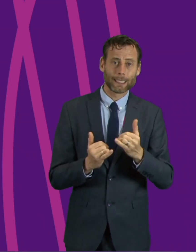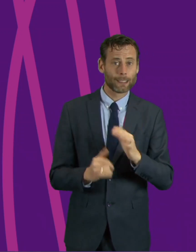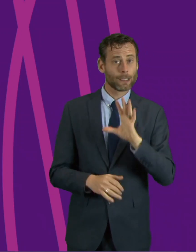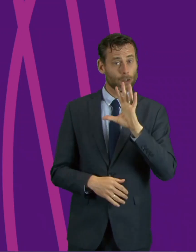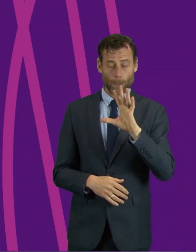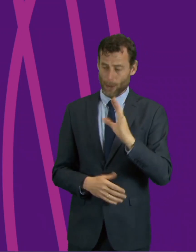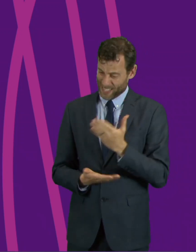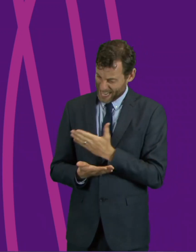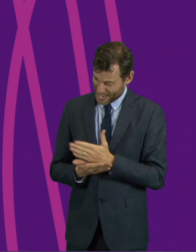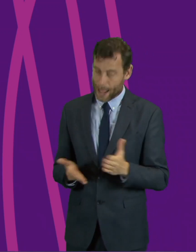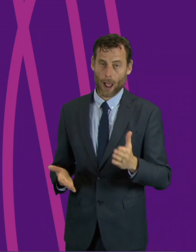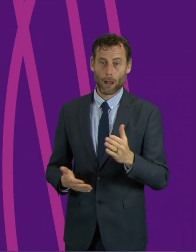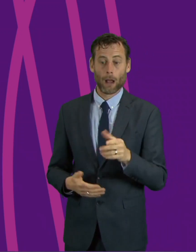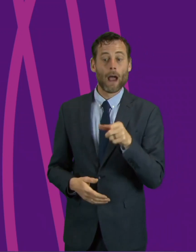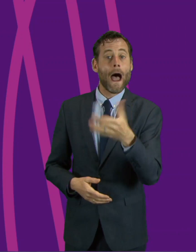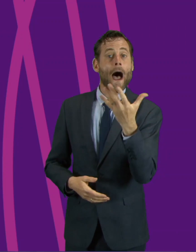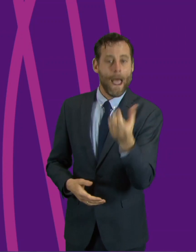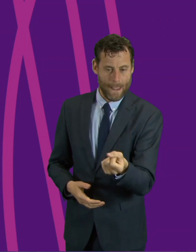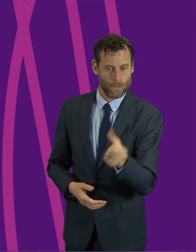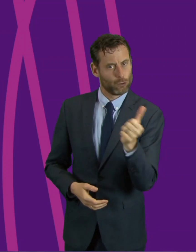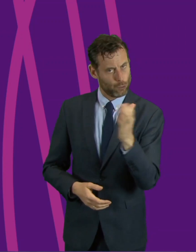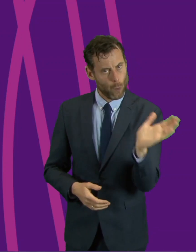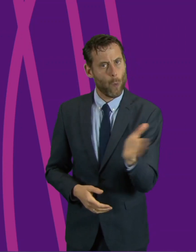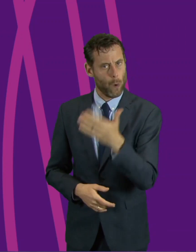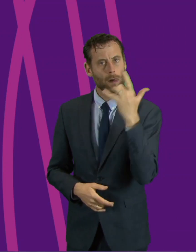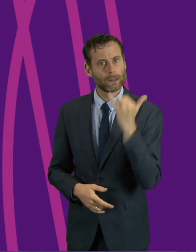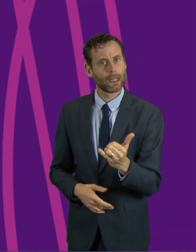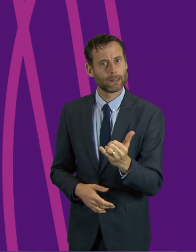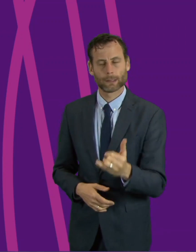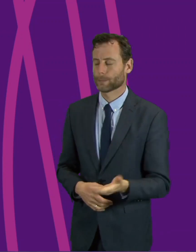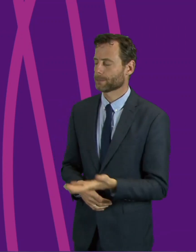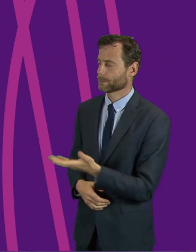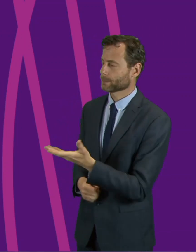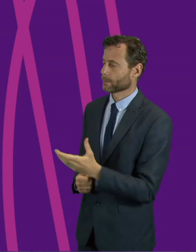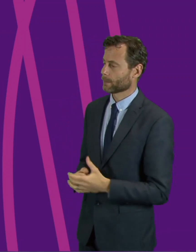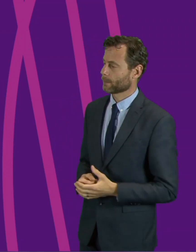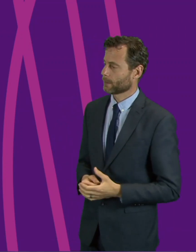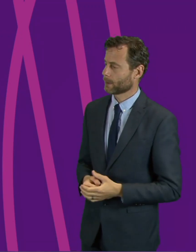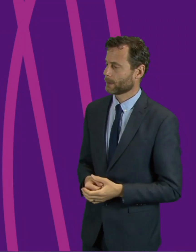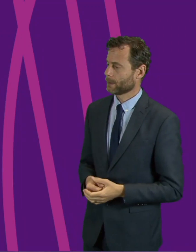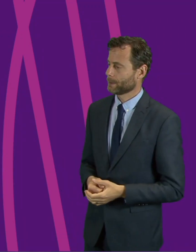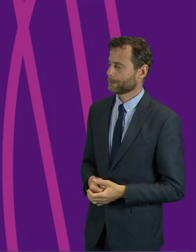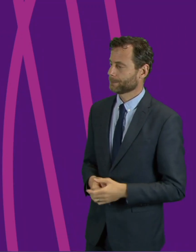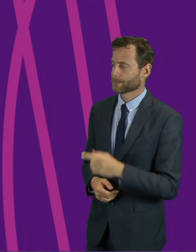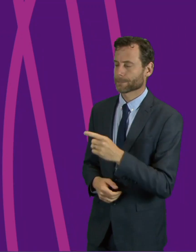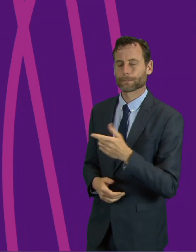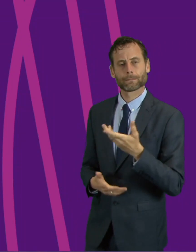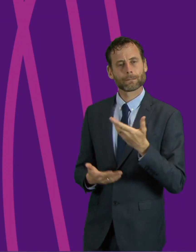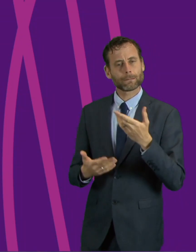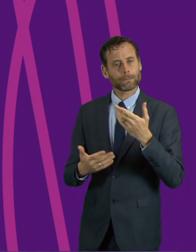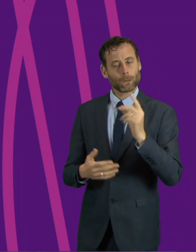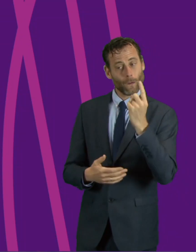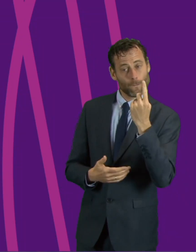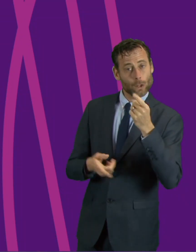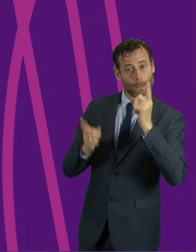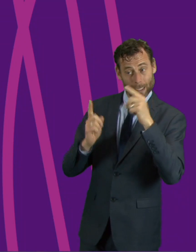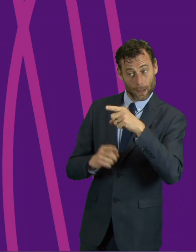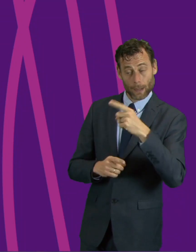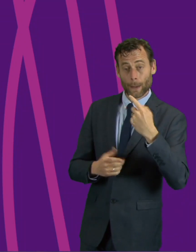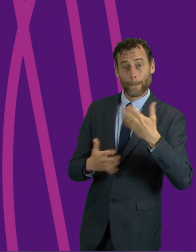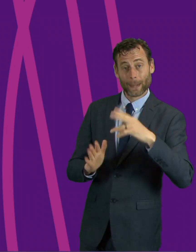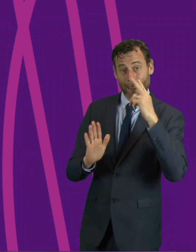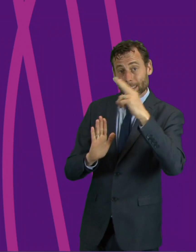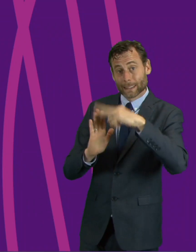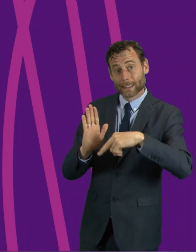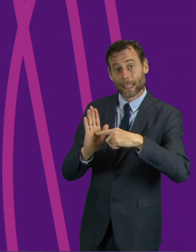intention. Lewis MacDonald, to be followed by Maureen Watt. Thank you very much. The First Minister may have seen reports in today's Press and Journal